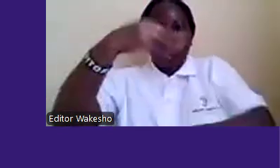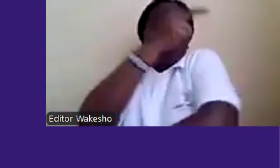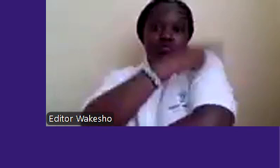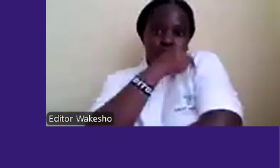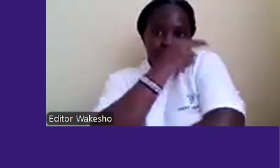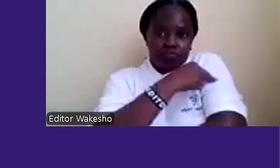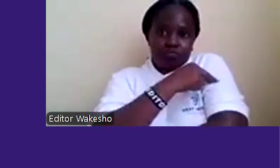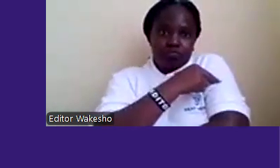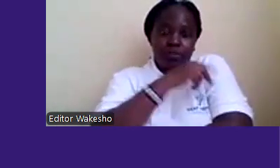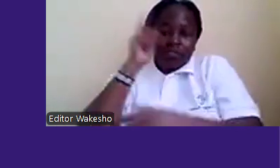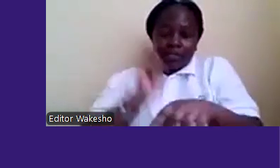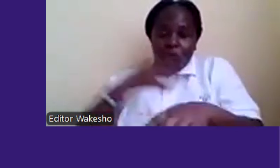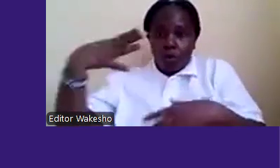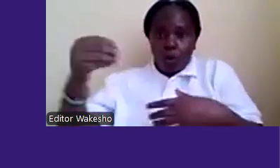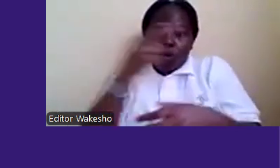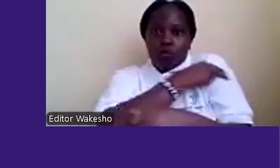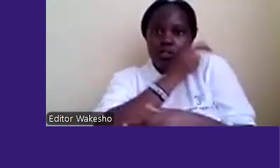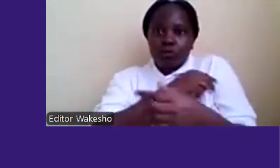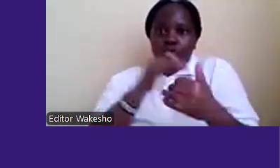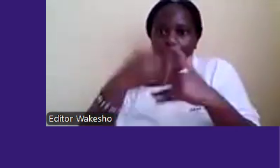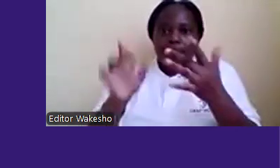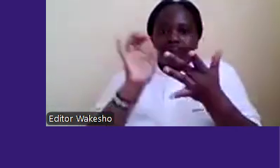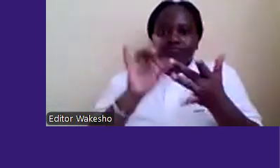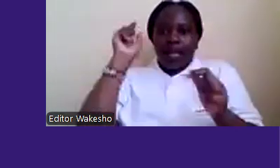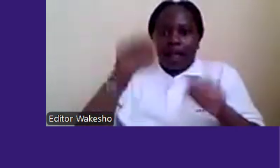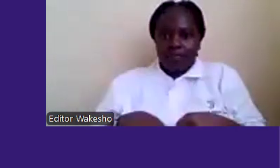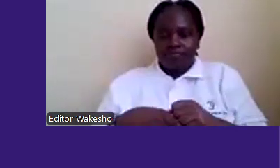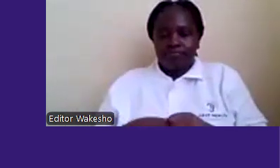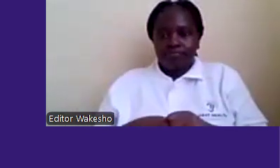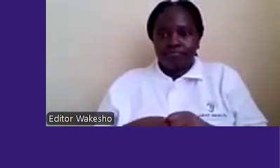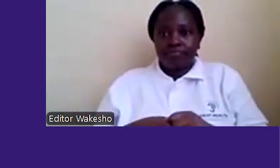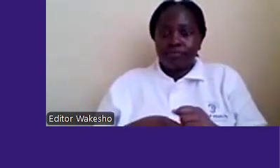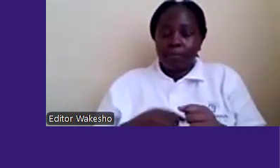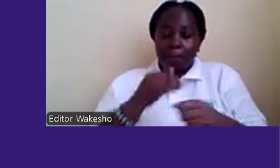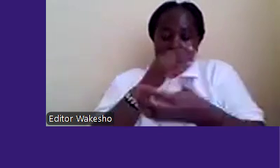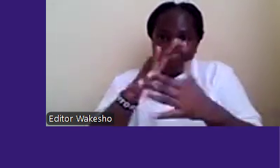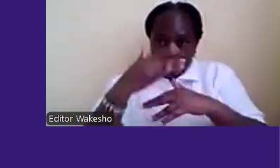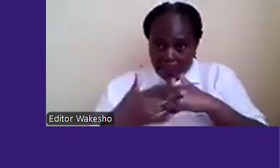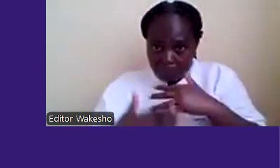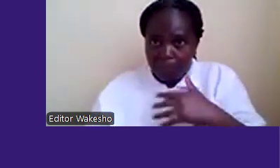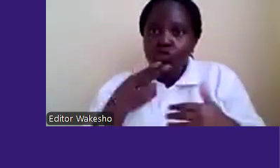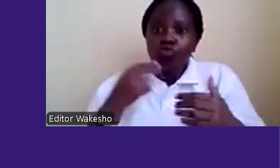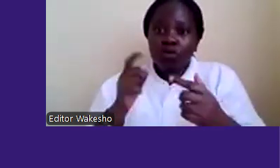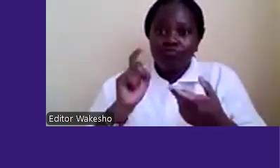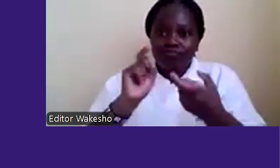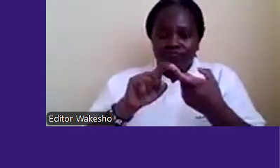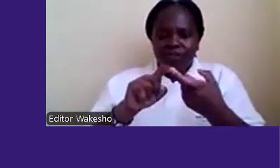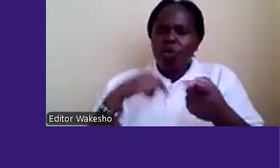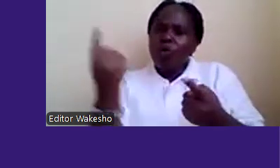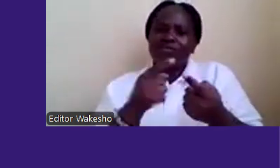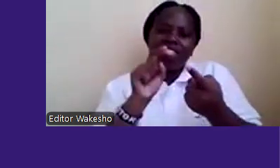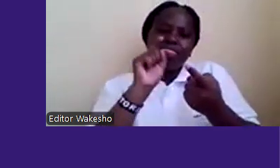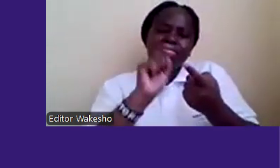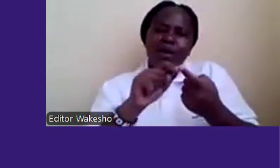do some blood tests, right? So they are going to do a blood sugar test. So it's just a small finger prick. It's not very